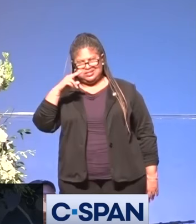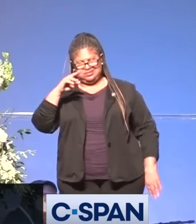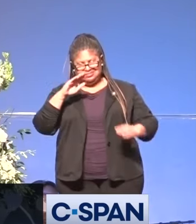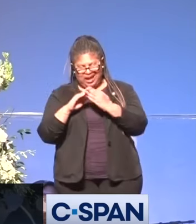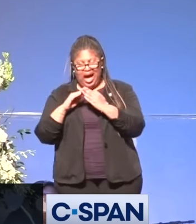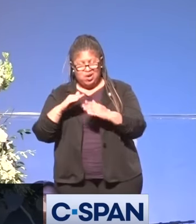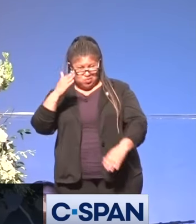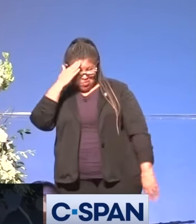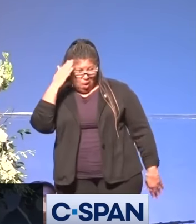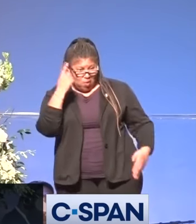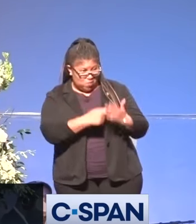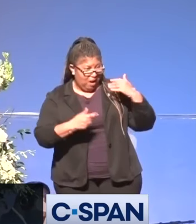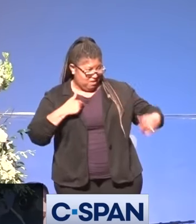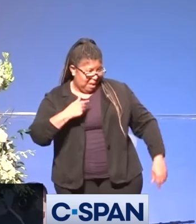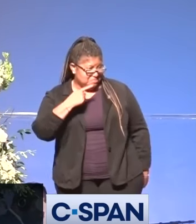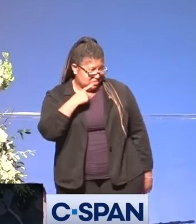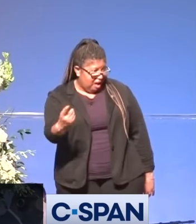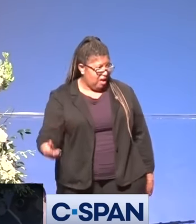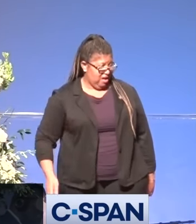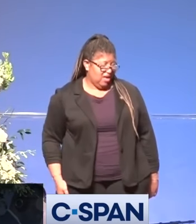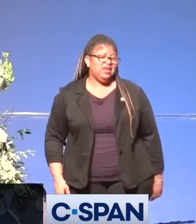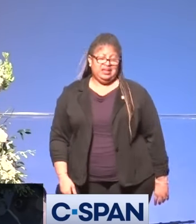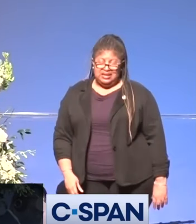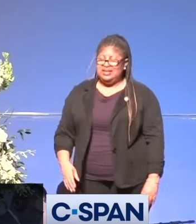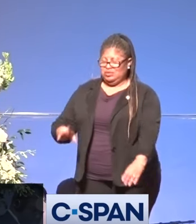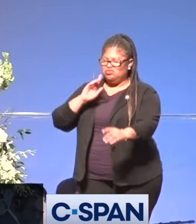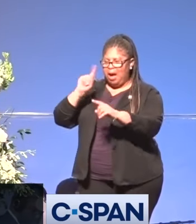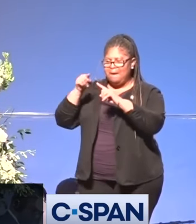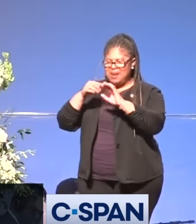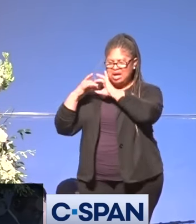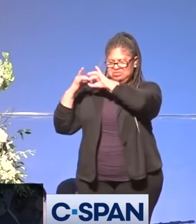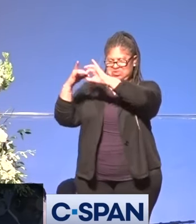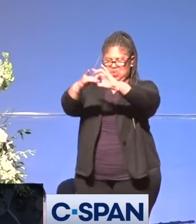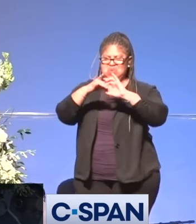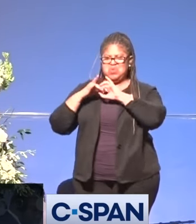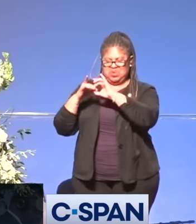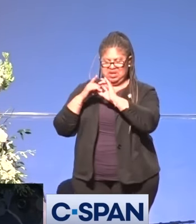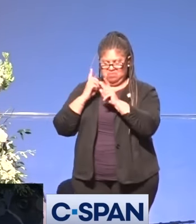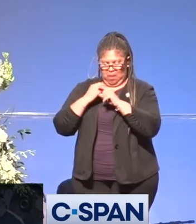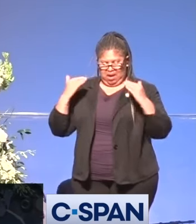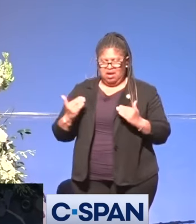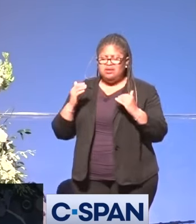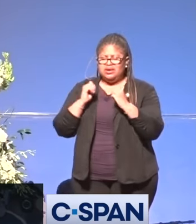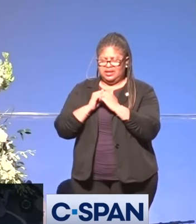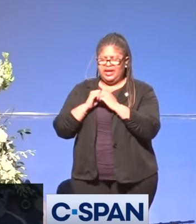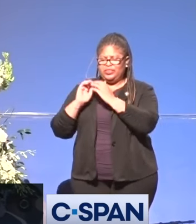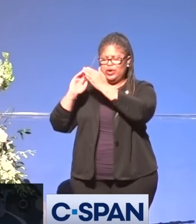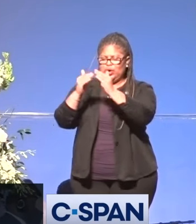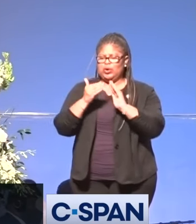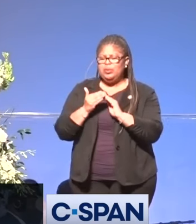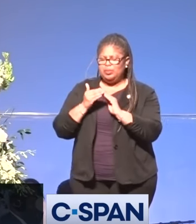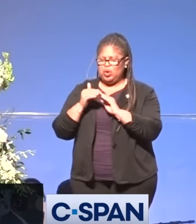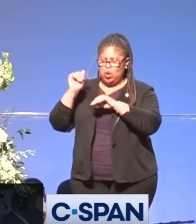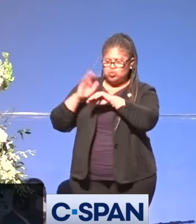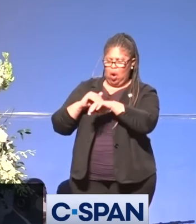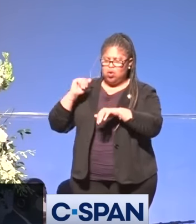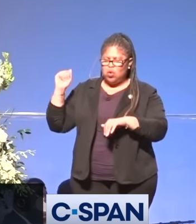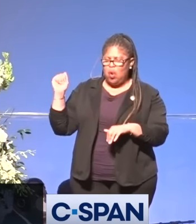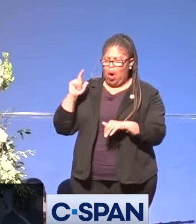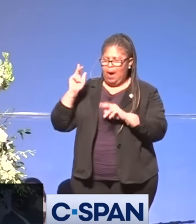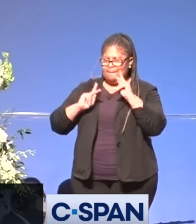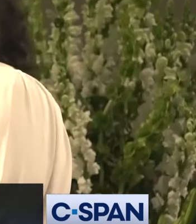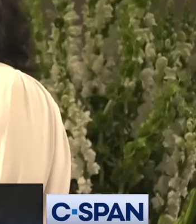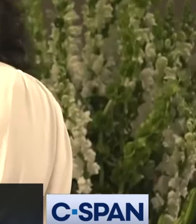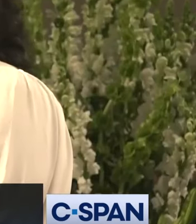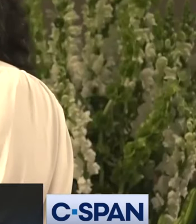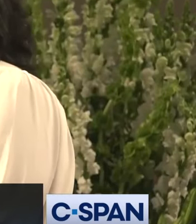Know what I'm saying? speaking about unity right here in the community, calling old heads to action